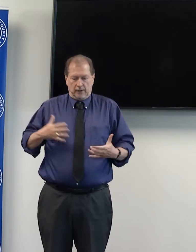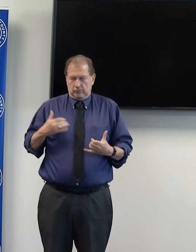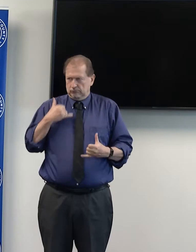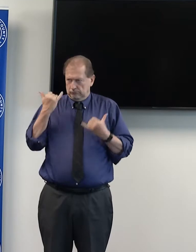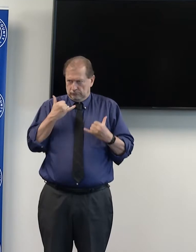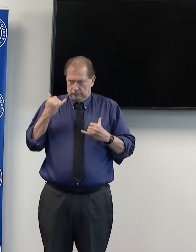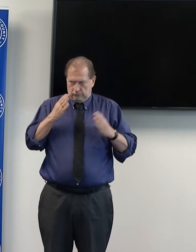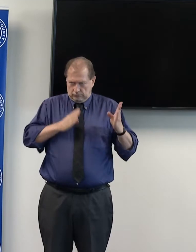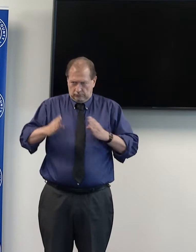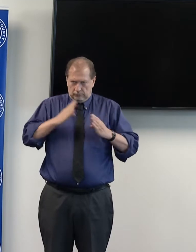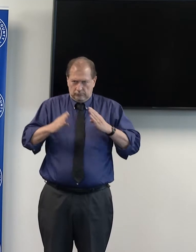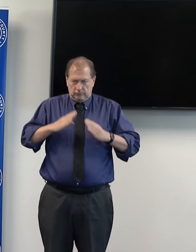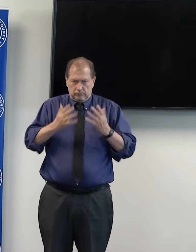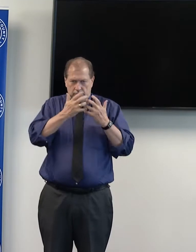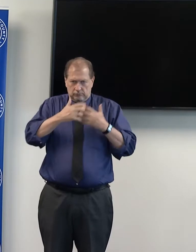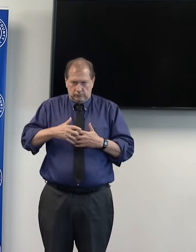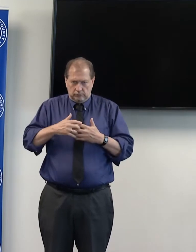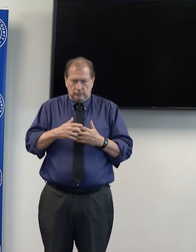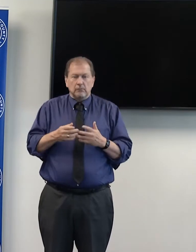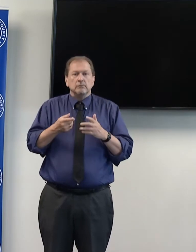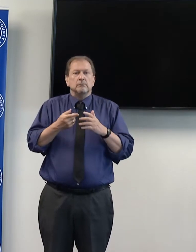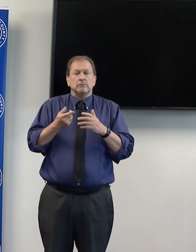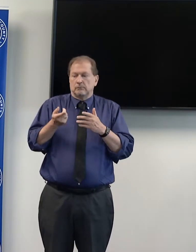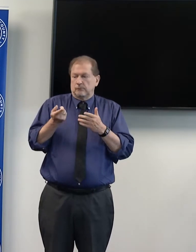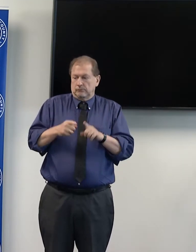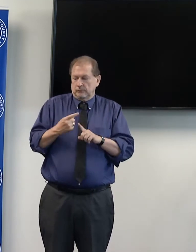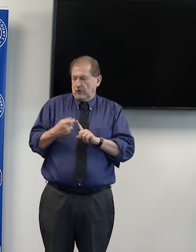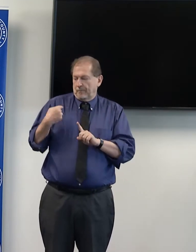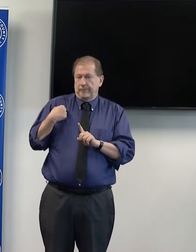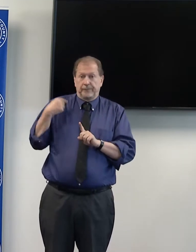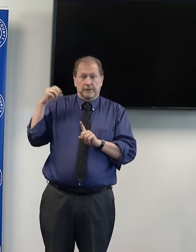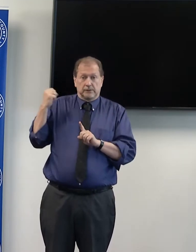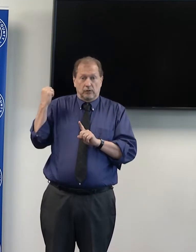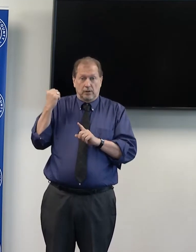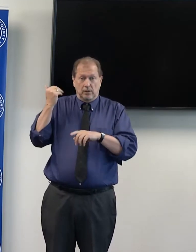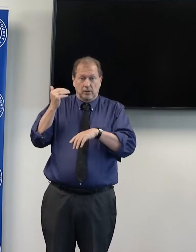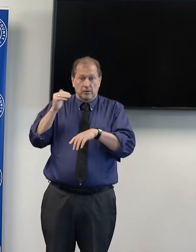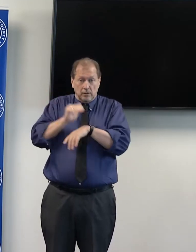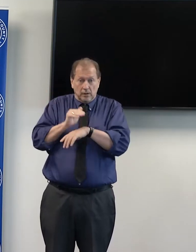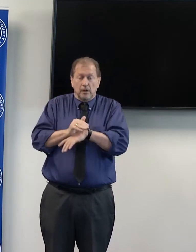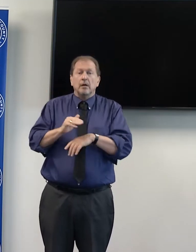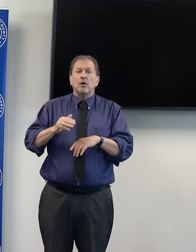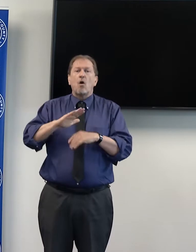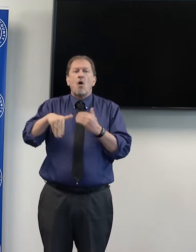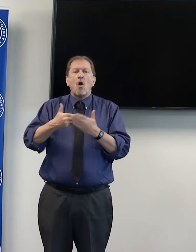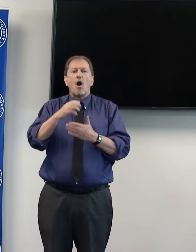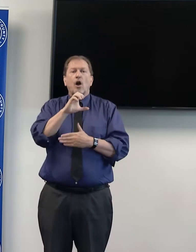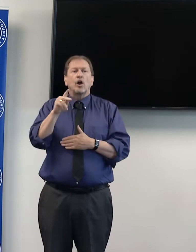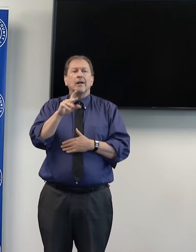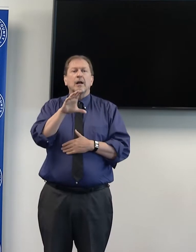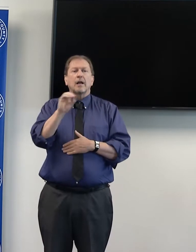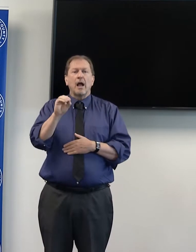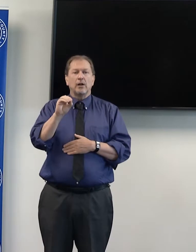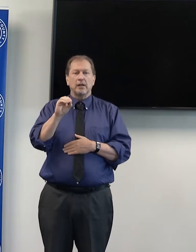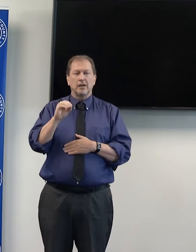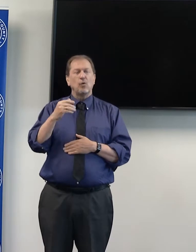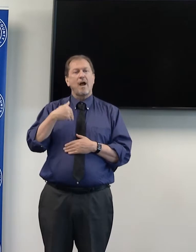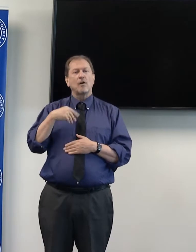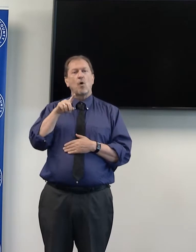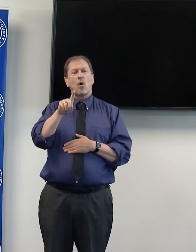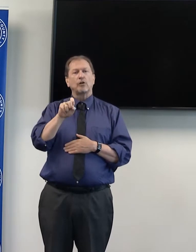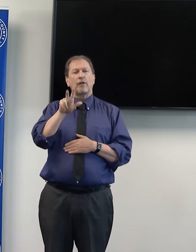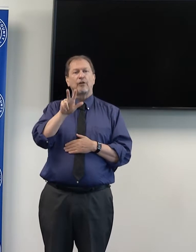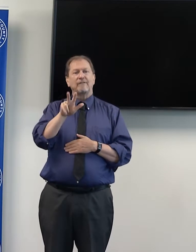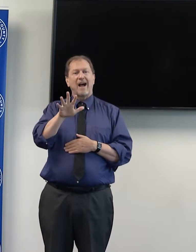beginning Saturday night. We wanted to ensure that we could provide all of Cook County's 135 municipalities